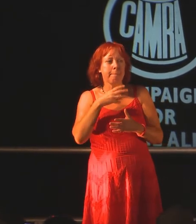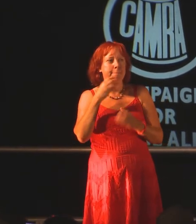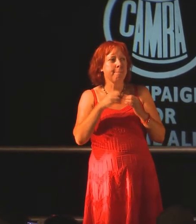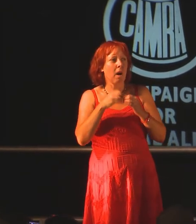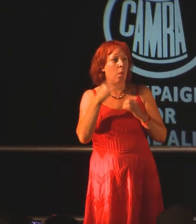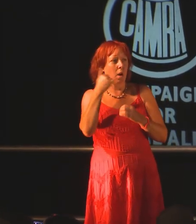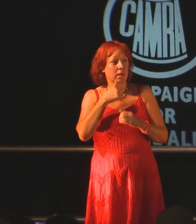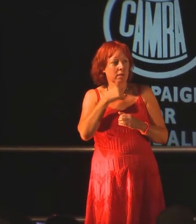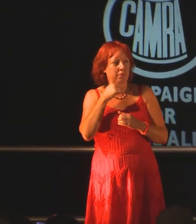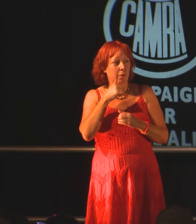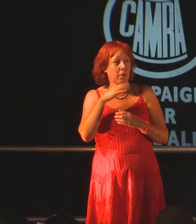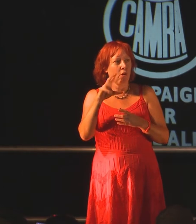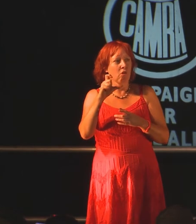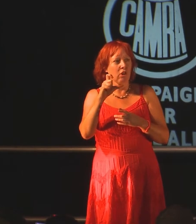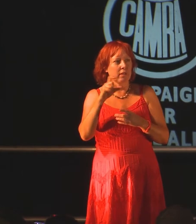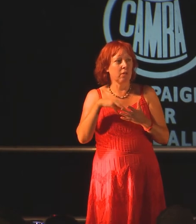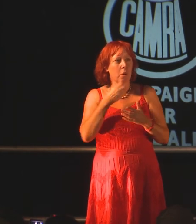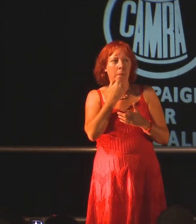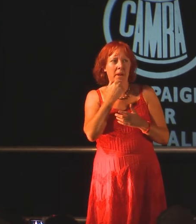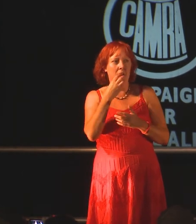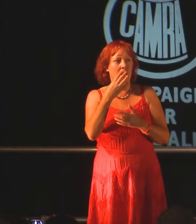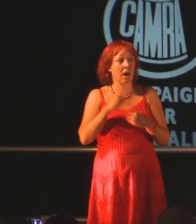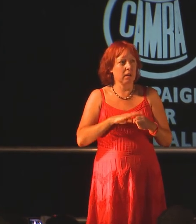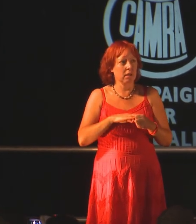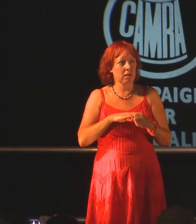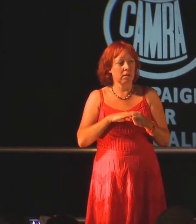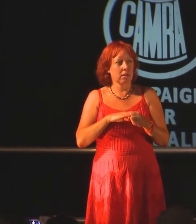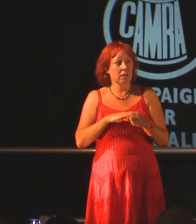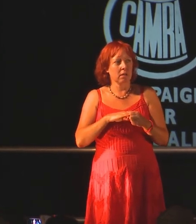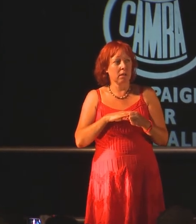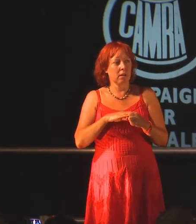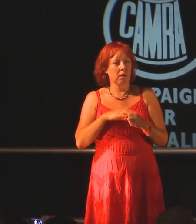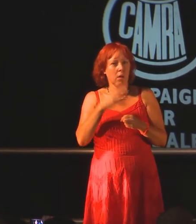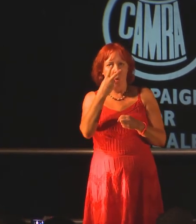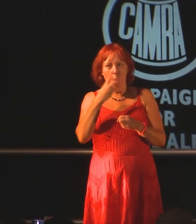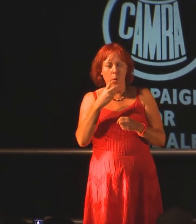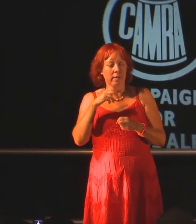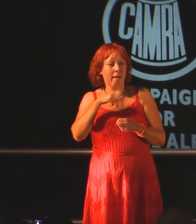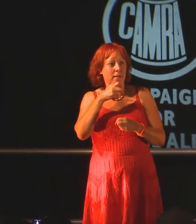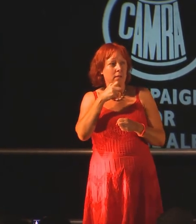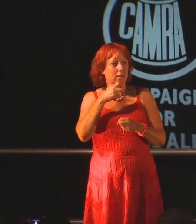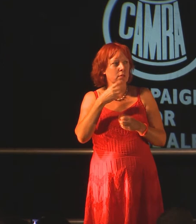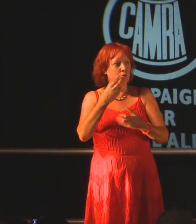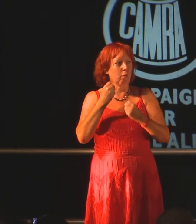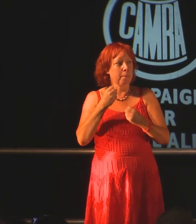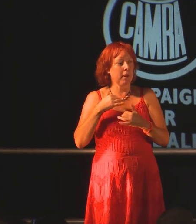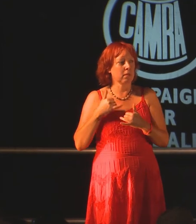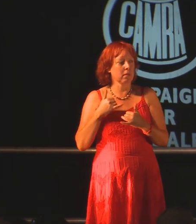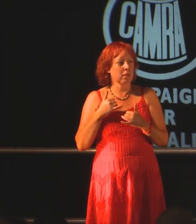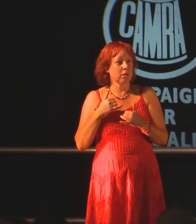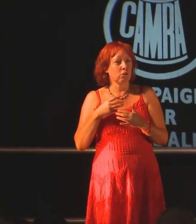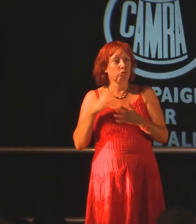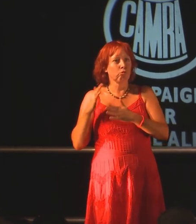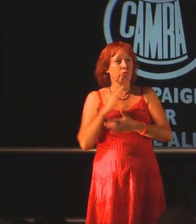Strong Old Ales, Coniston No. 9 Barley Wine, and Old Ales and Strong Miles, Driftwood